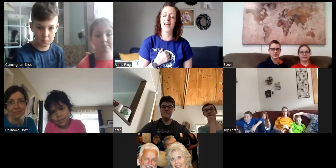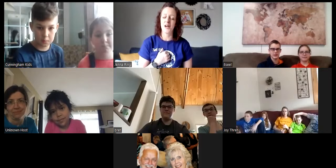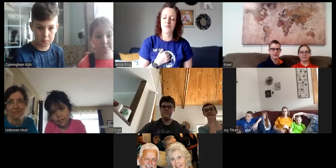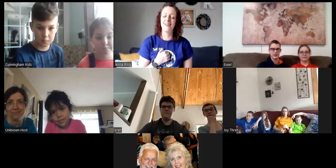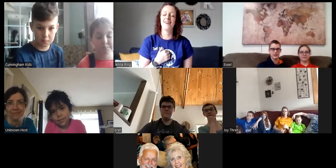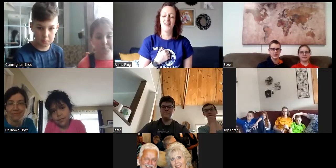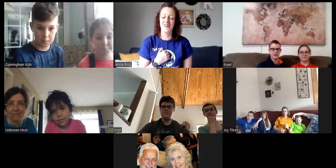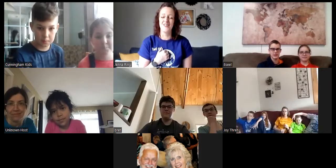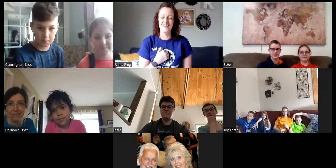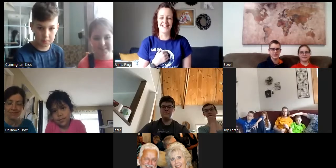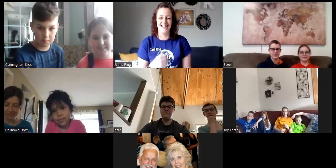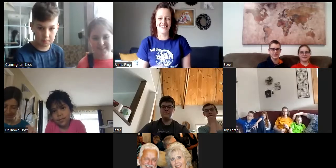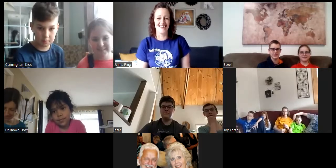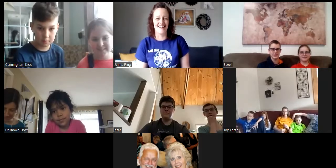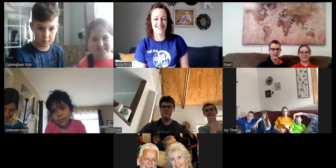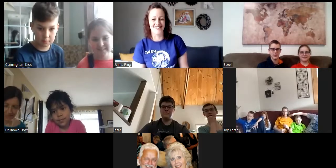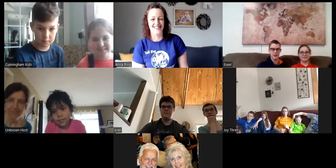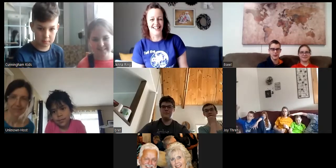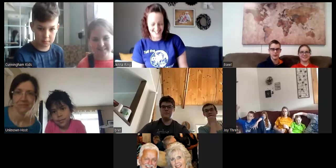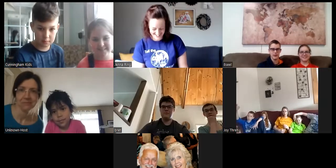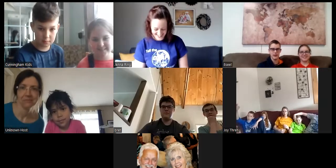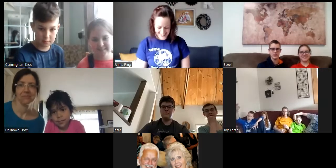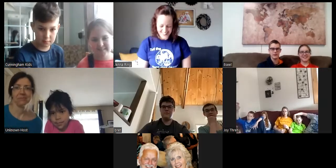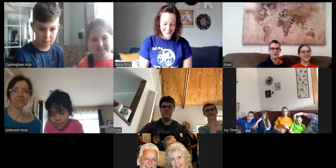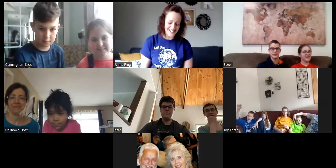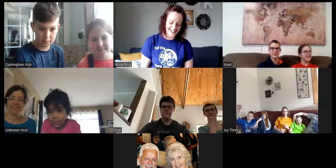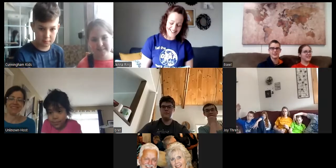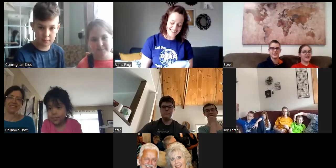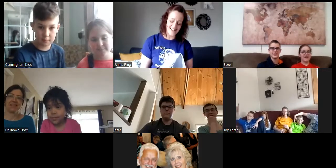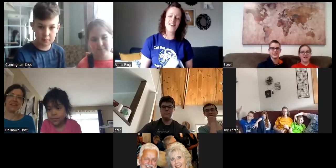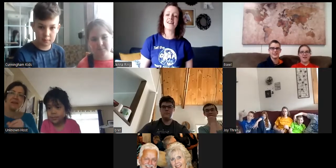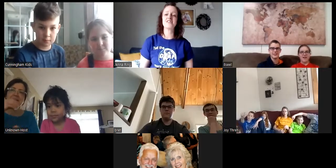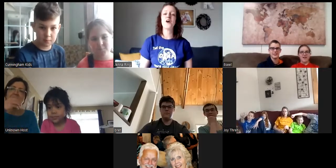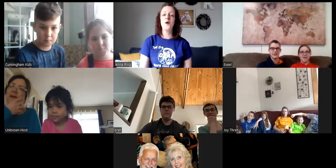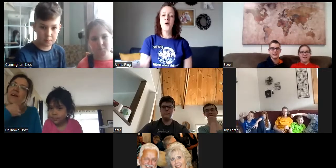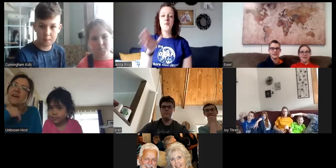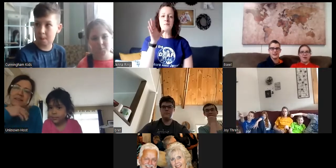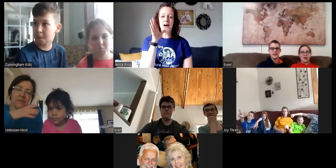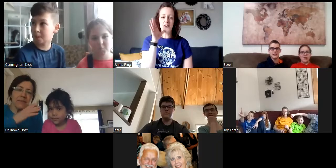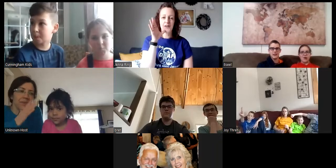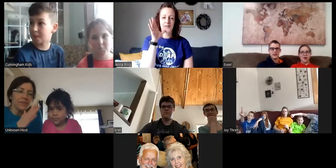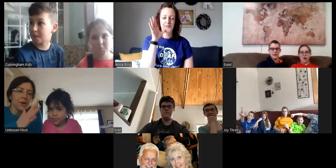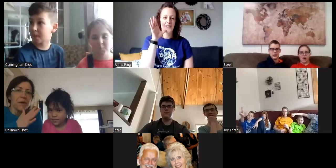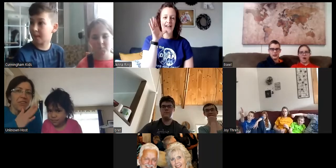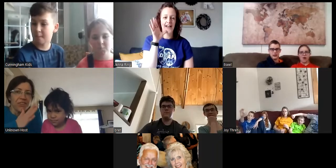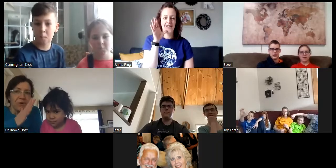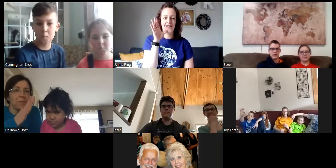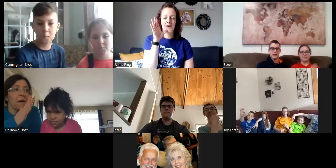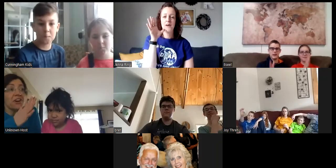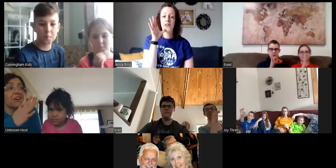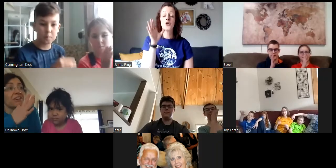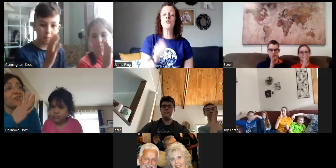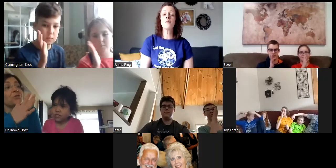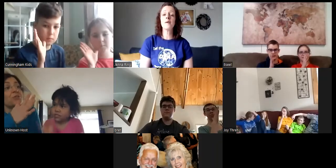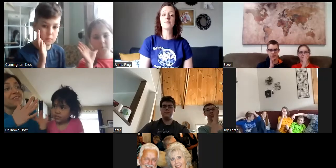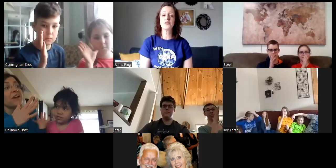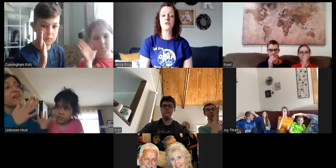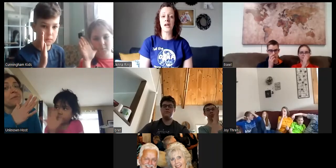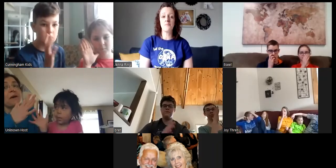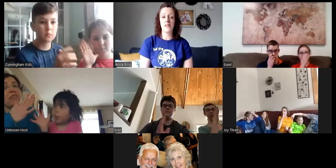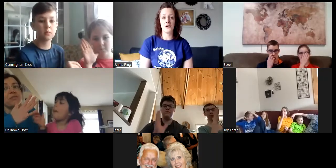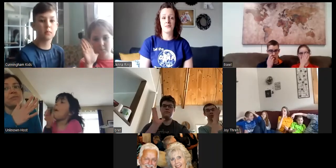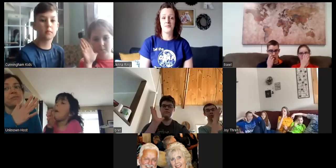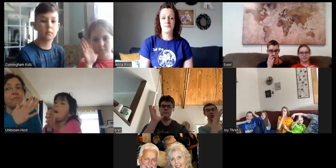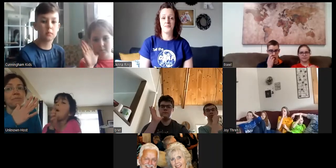No, I am that talks a lot. Oh dear. All right, so mother, okay? Mother. Who